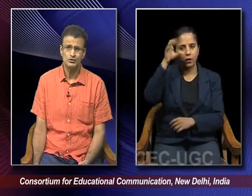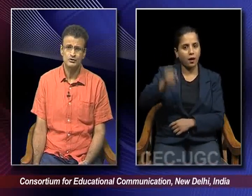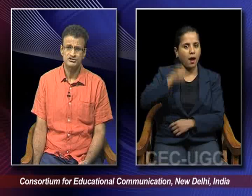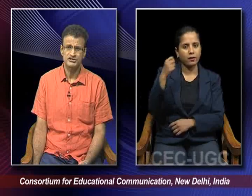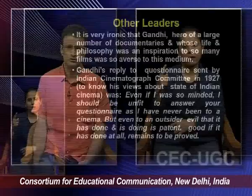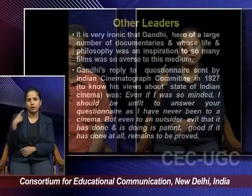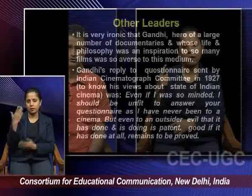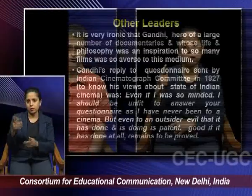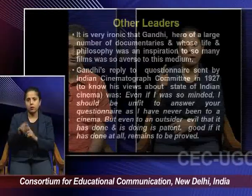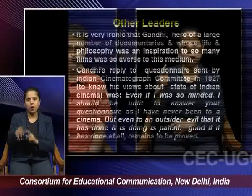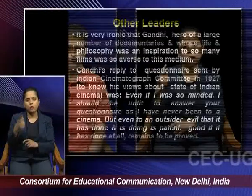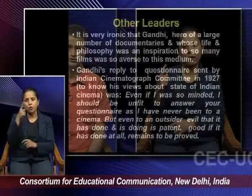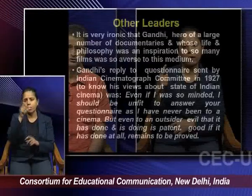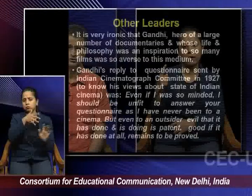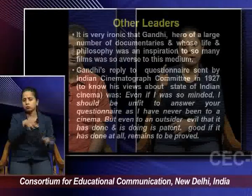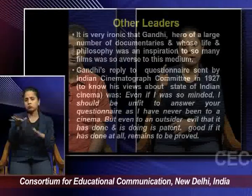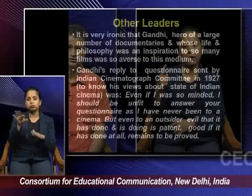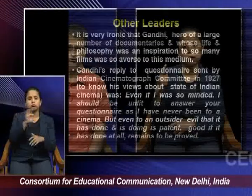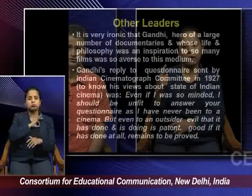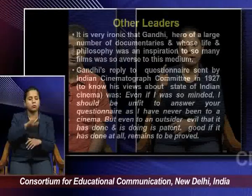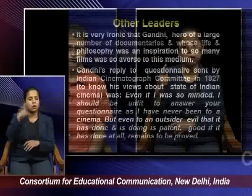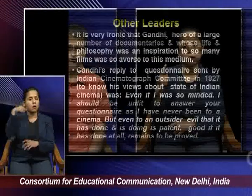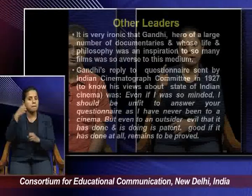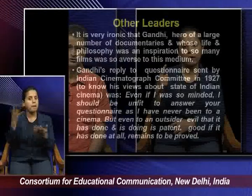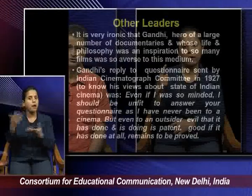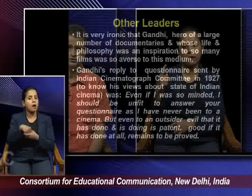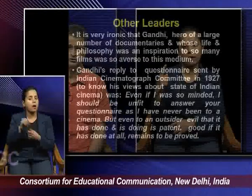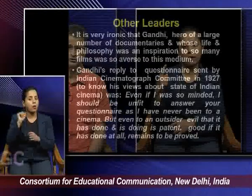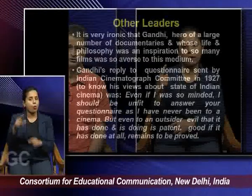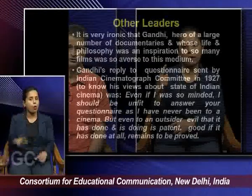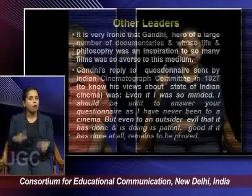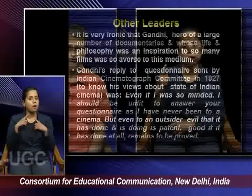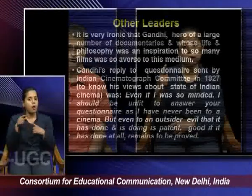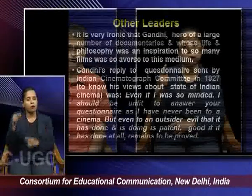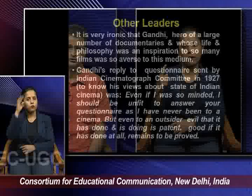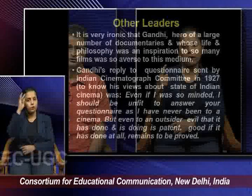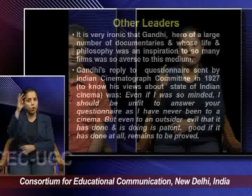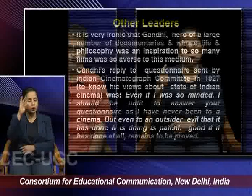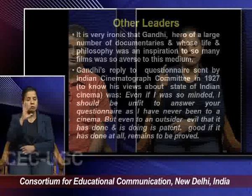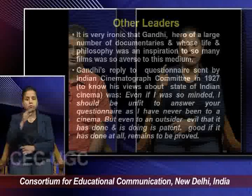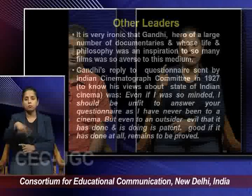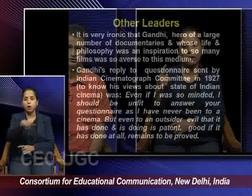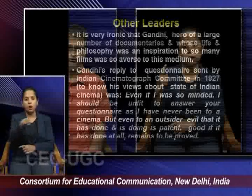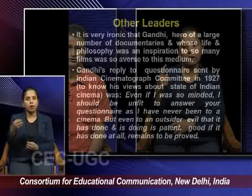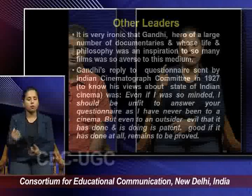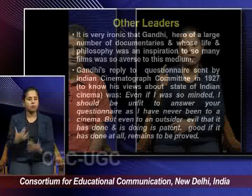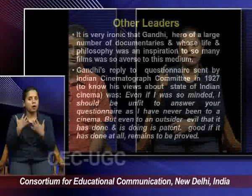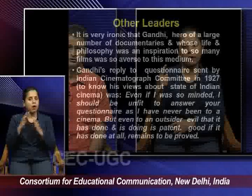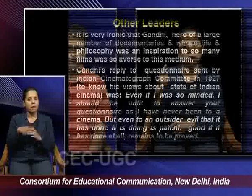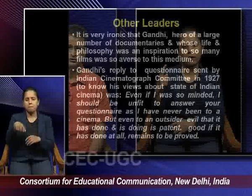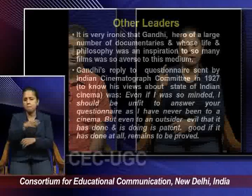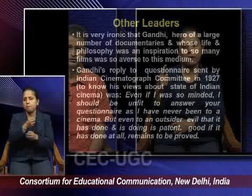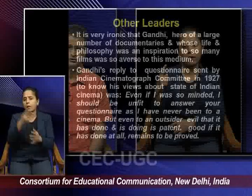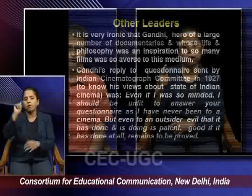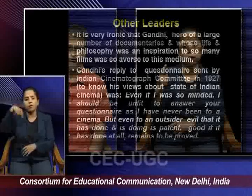who was hero of a large number of documentaries and whose life and philosophy was an inspiration to so many